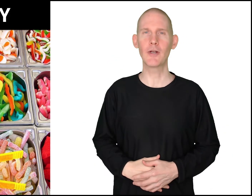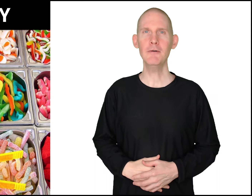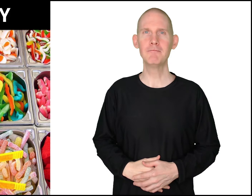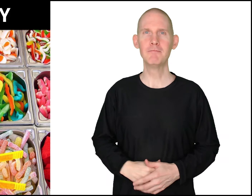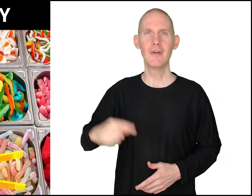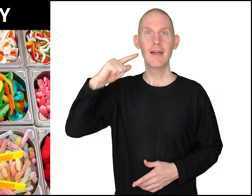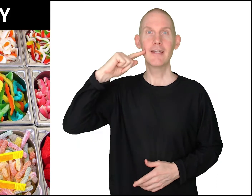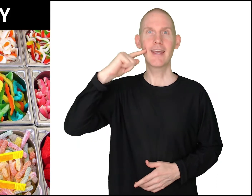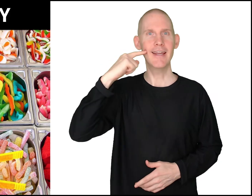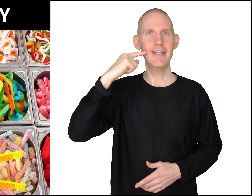go. Candy,